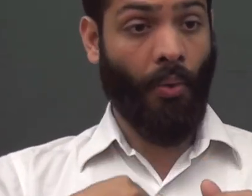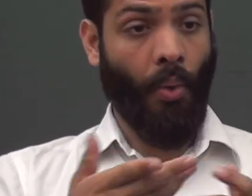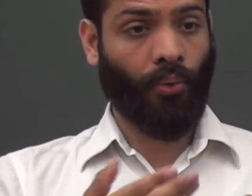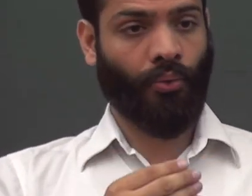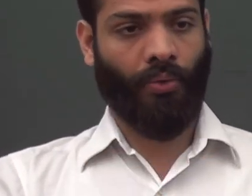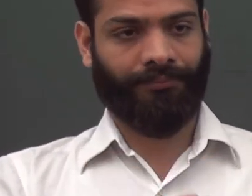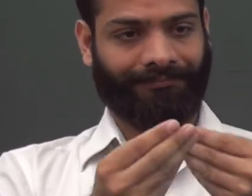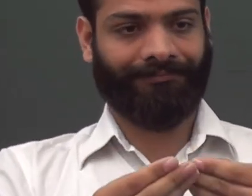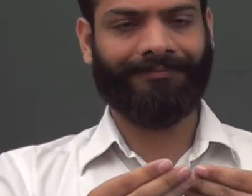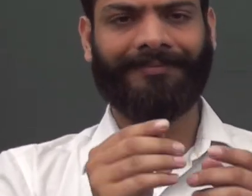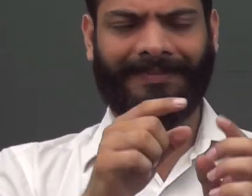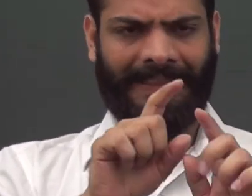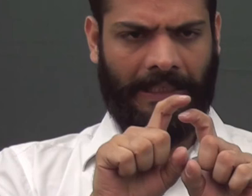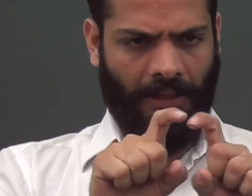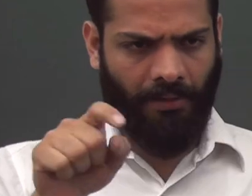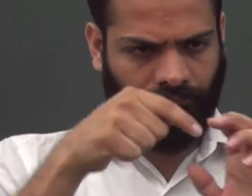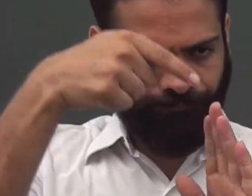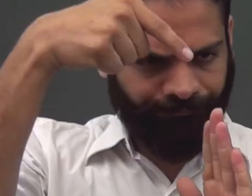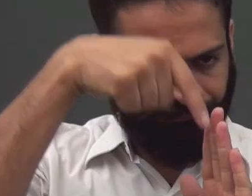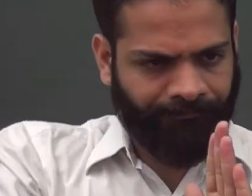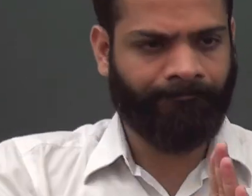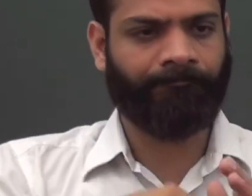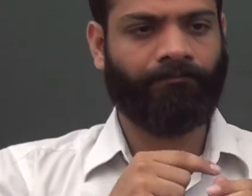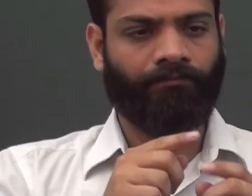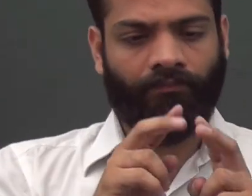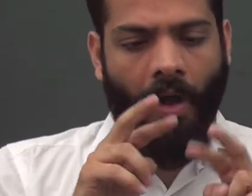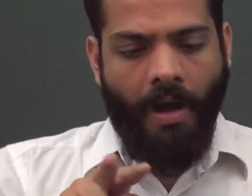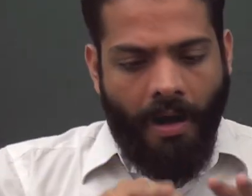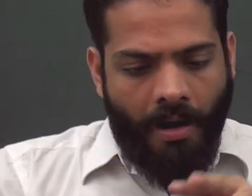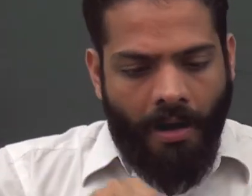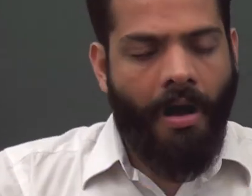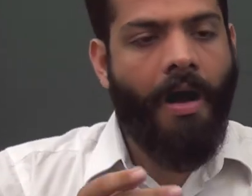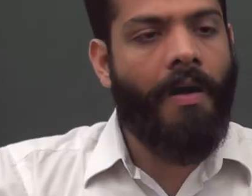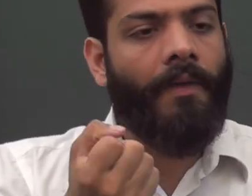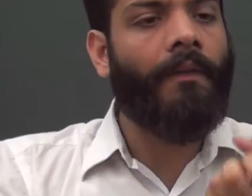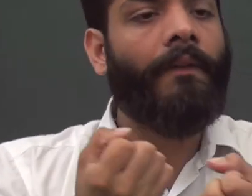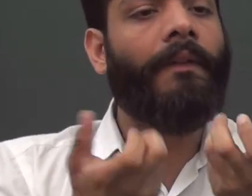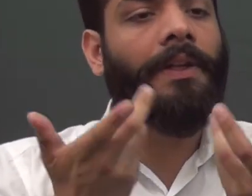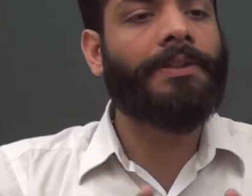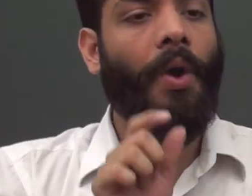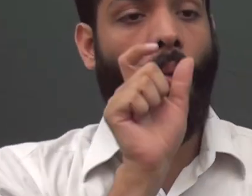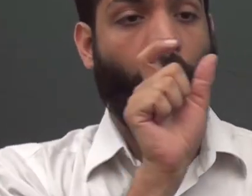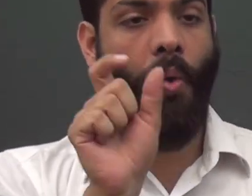We also saw how the notational convention works. of It's up